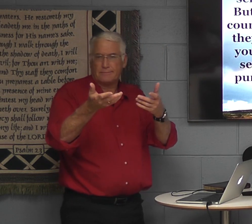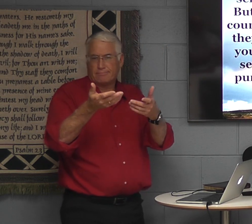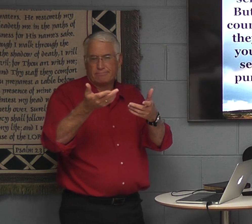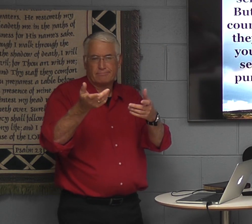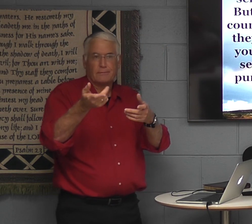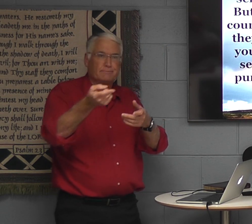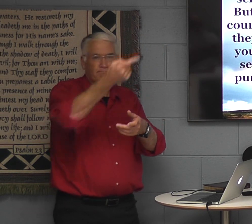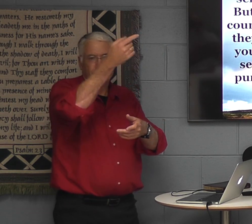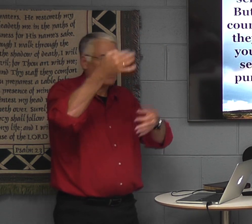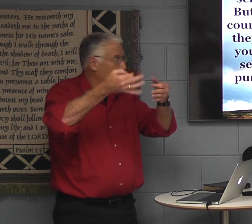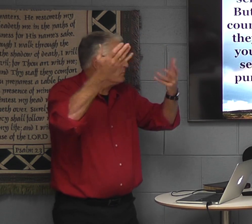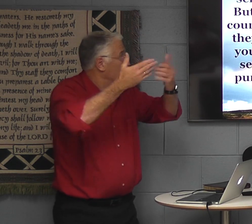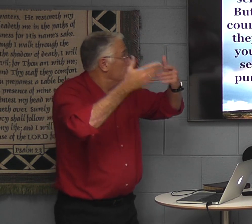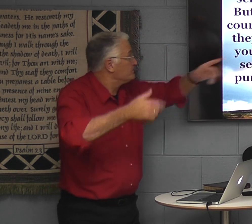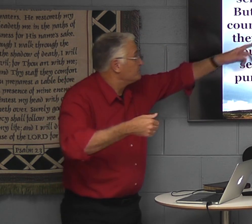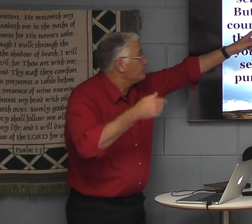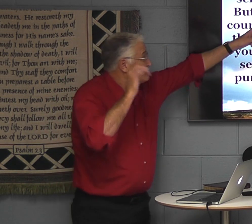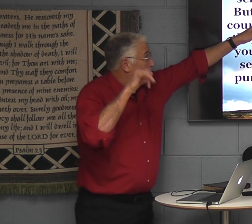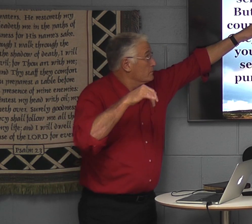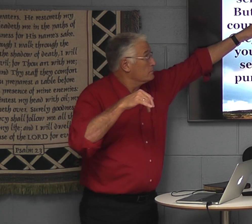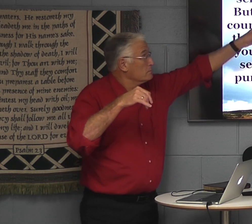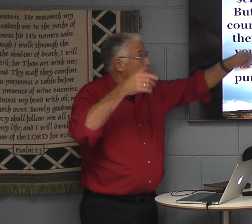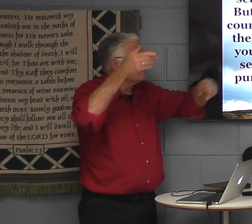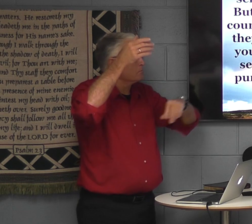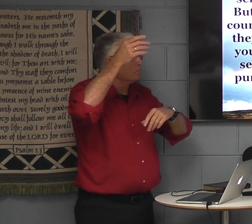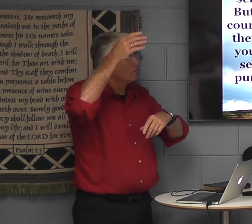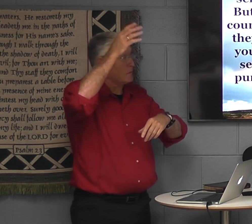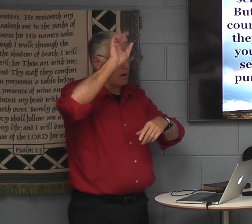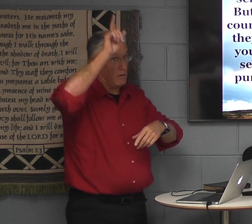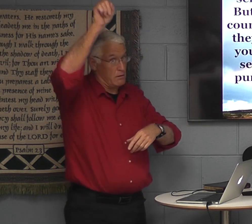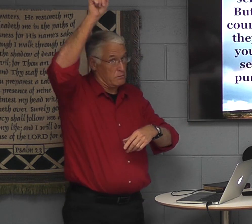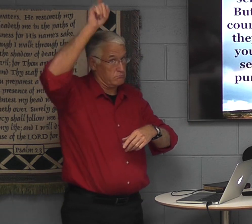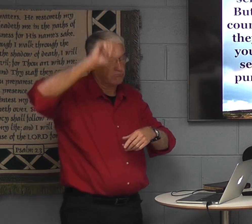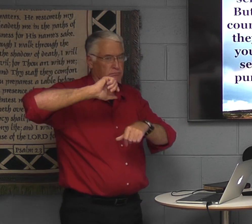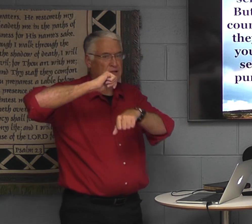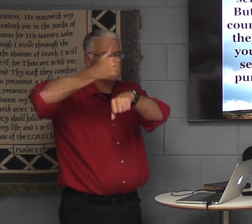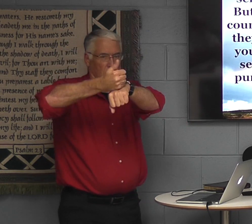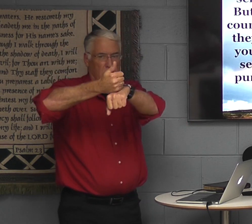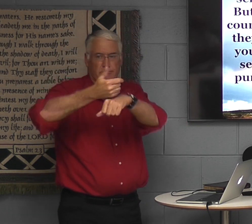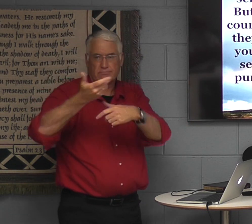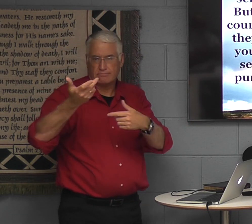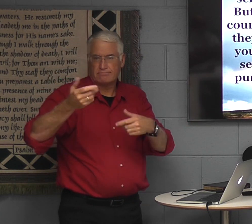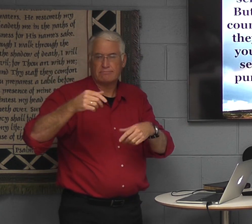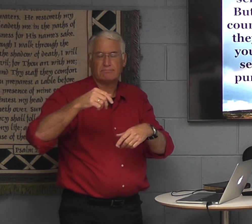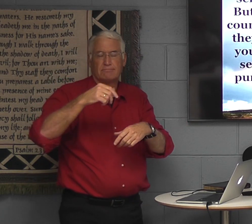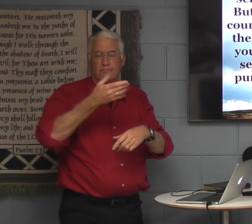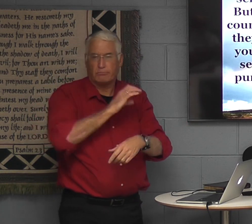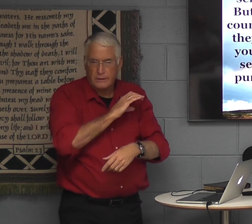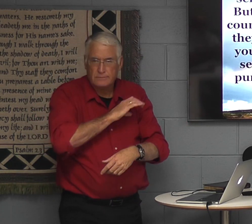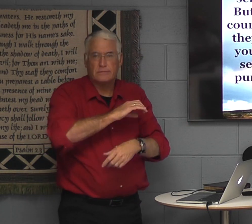You know, when something happens, you'll go to a hearing. And they are the ones who decide. So God has established